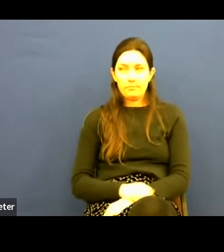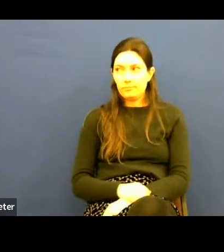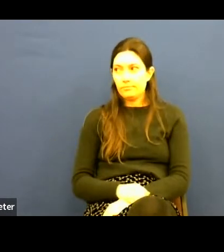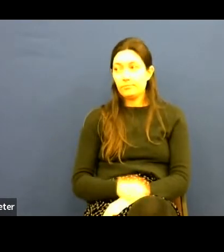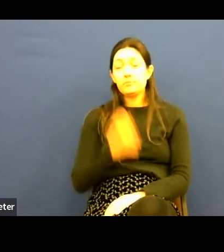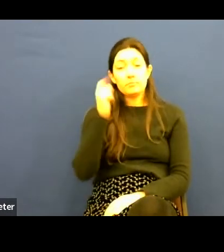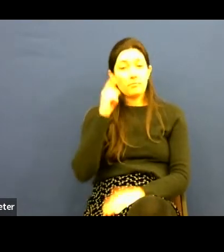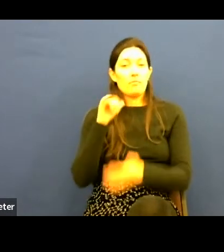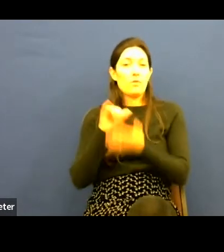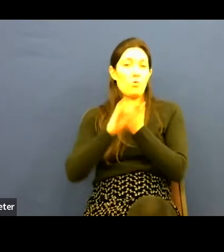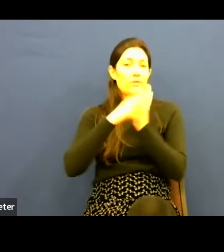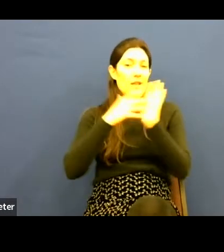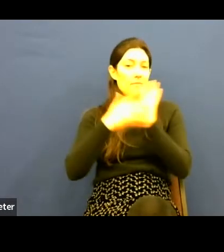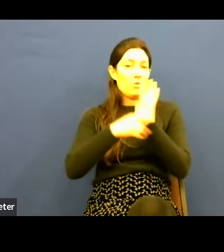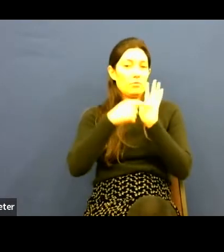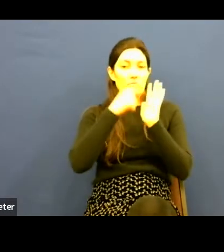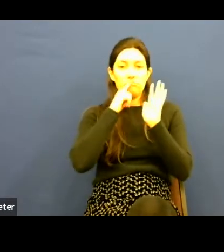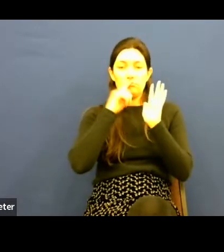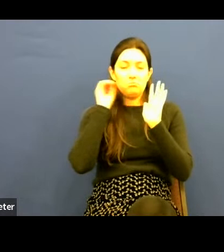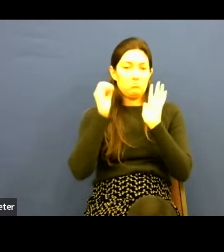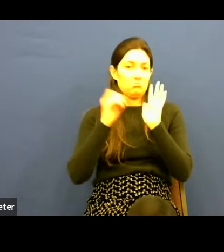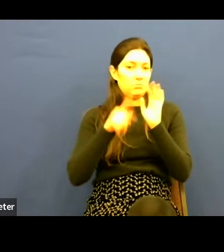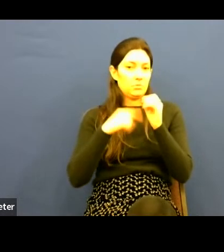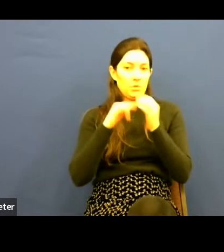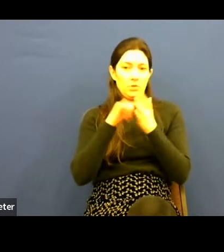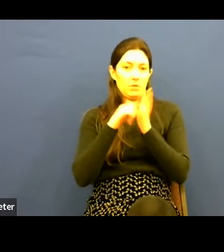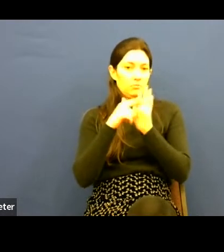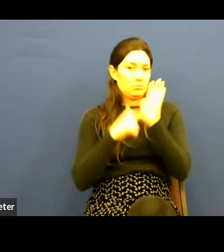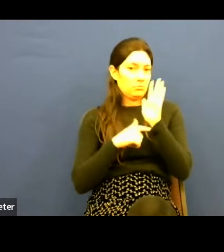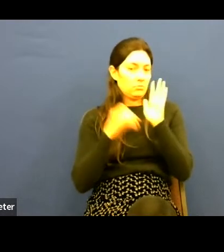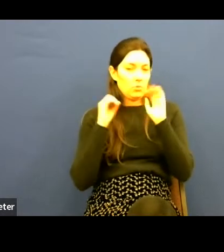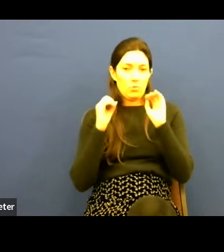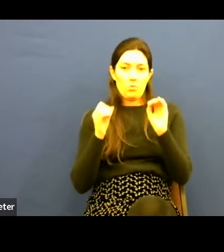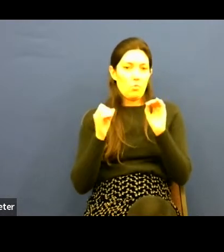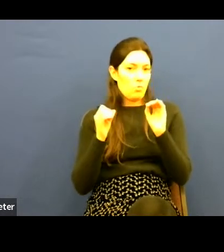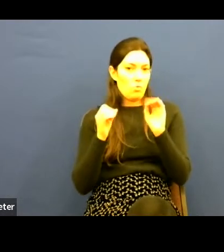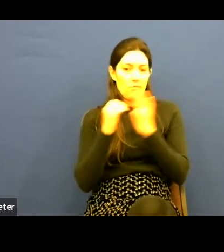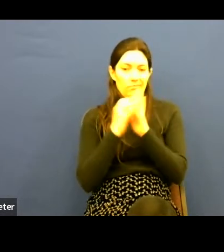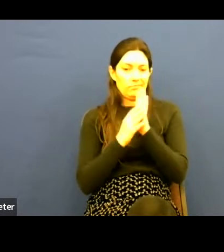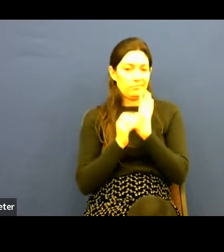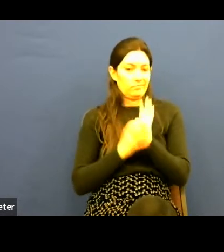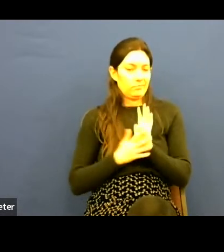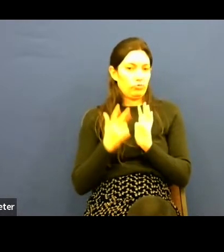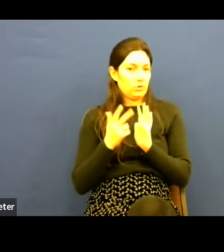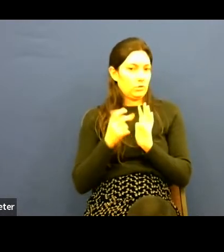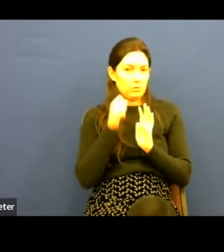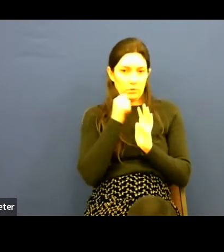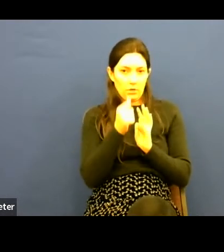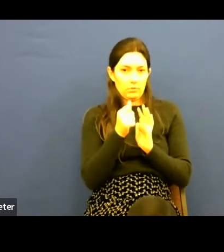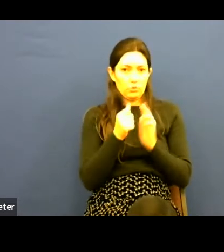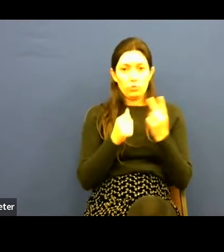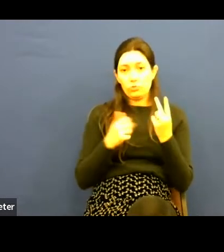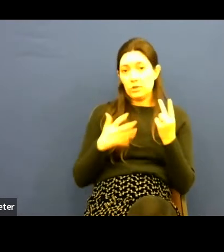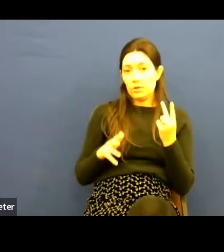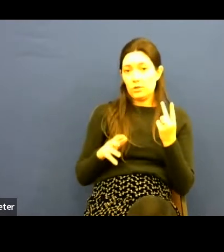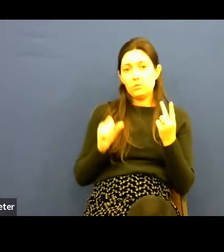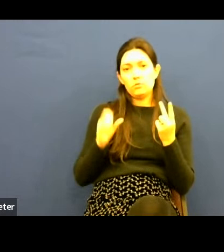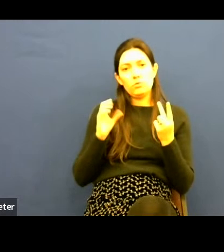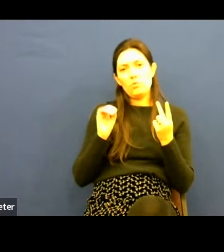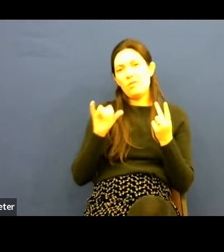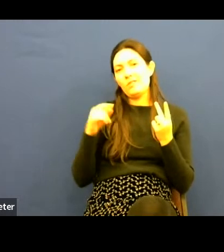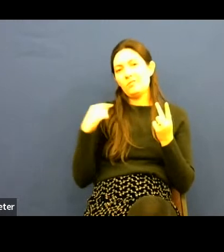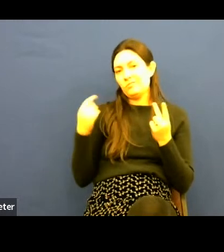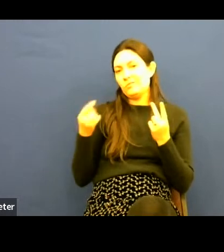But those tables did not include all three entries. It still only had the two. And again, that was just an oversight.